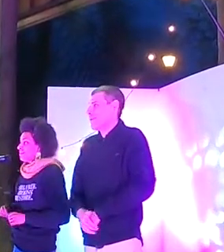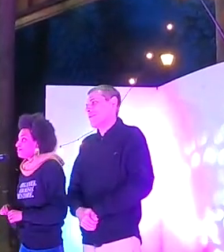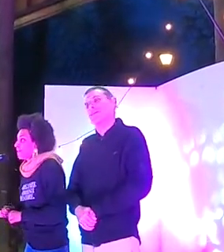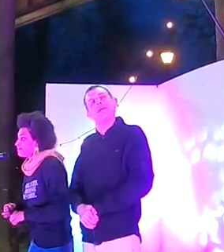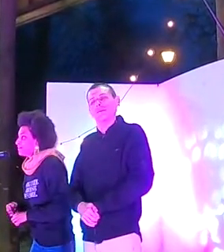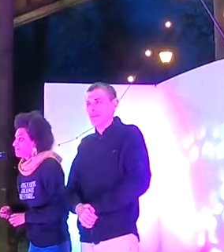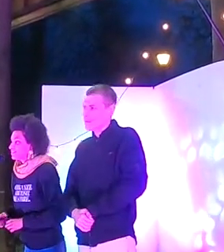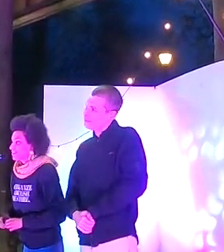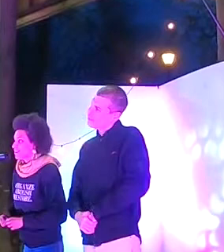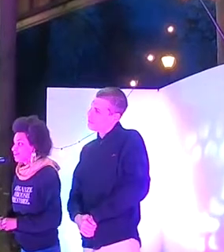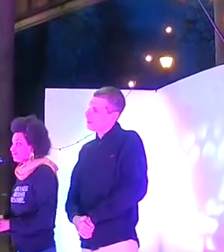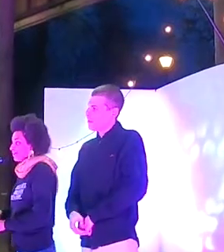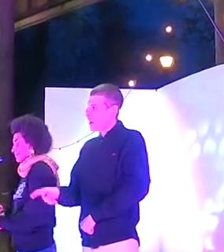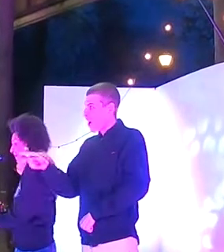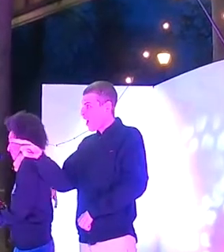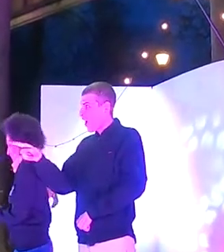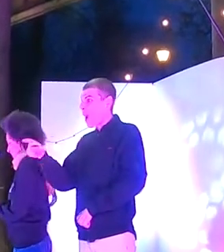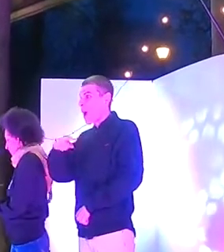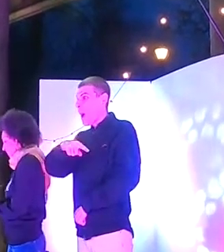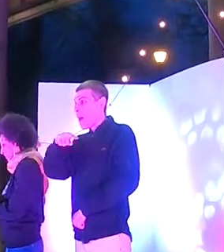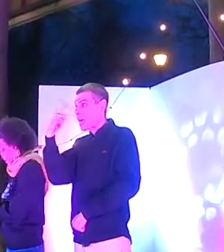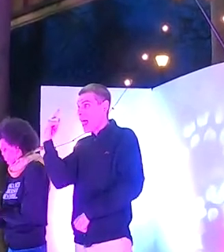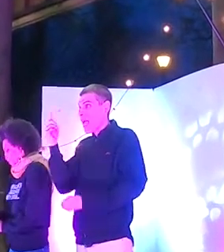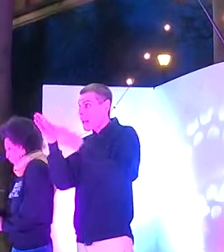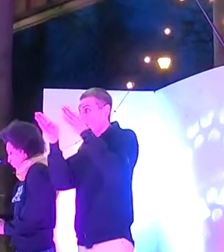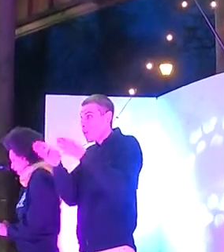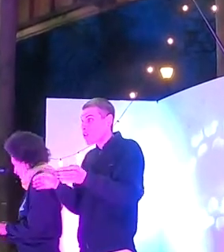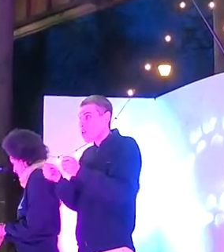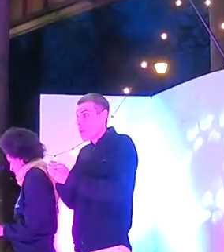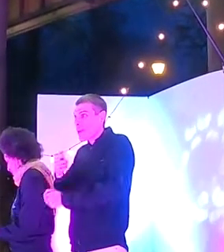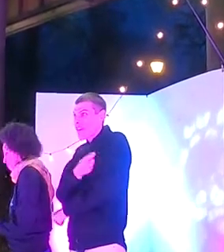What? Was that a black person that said they were fully vaccinated?